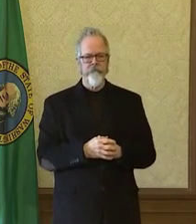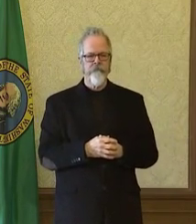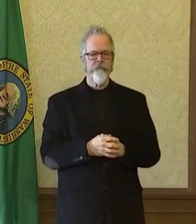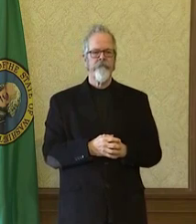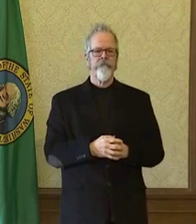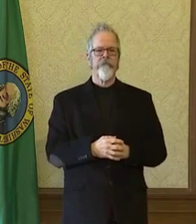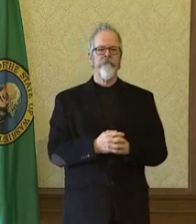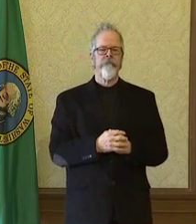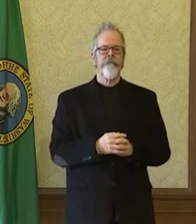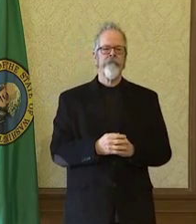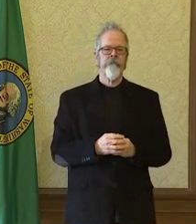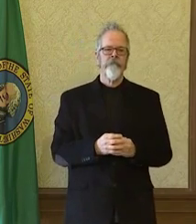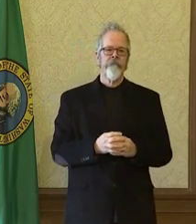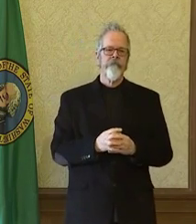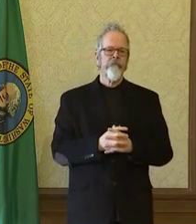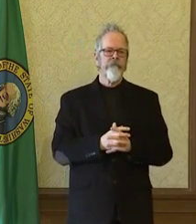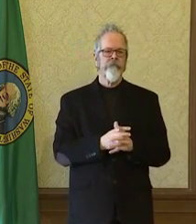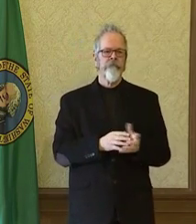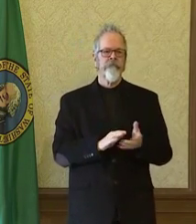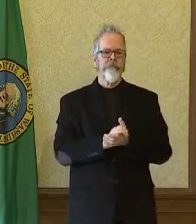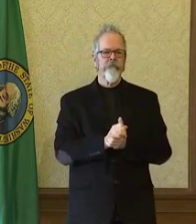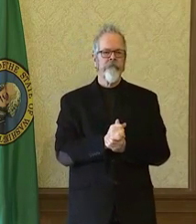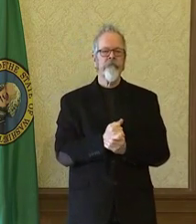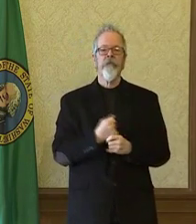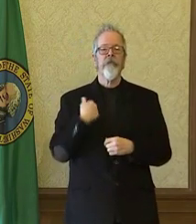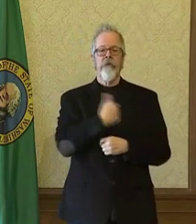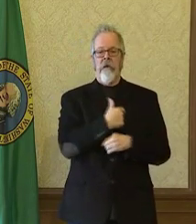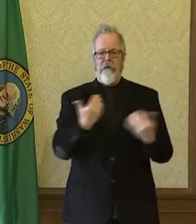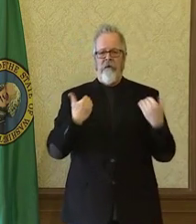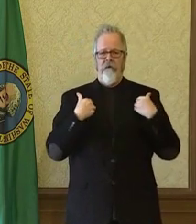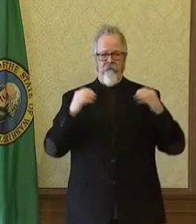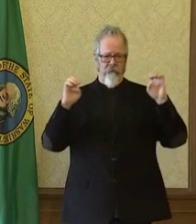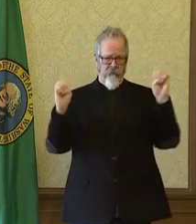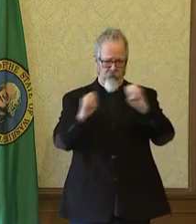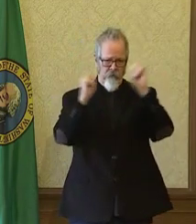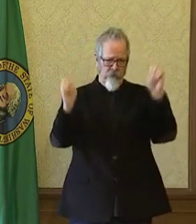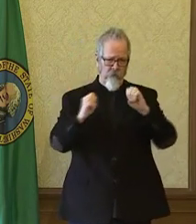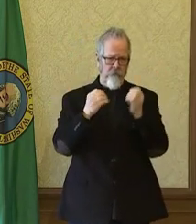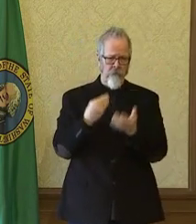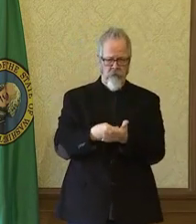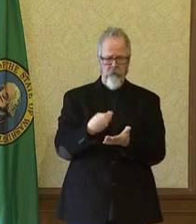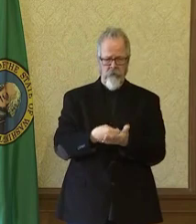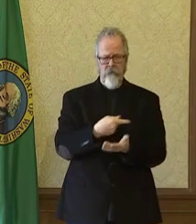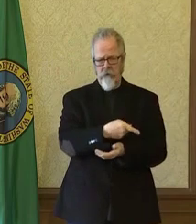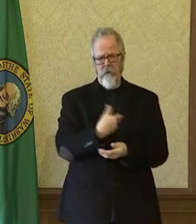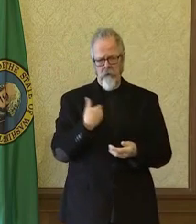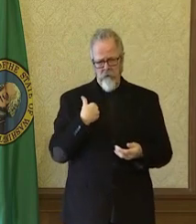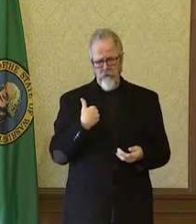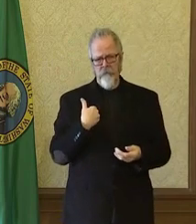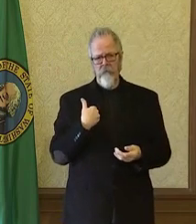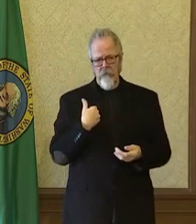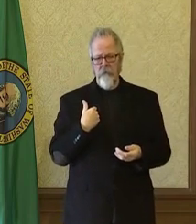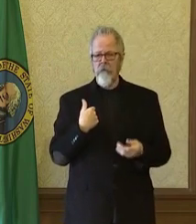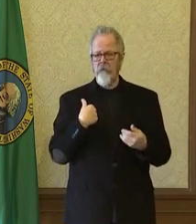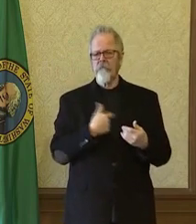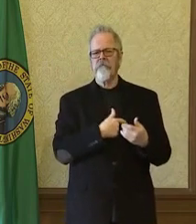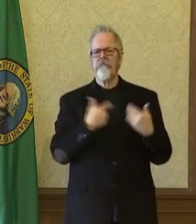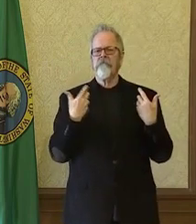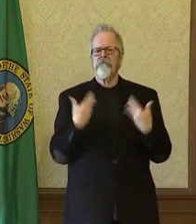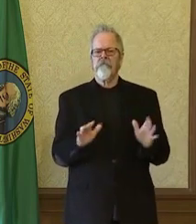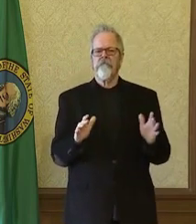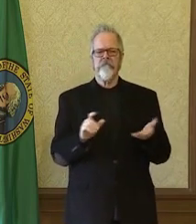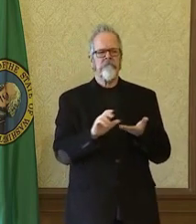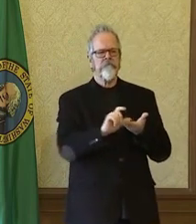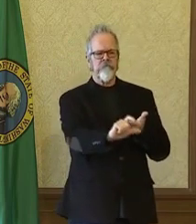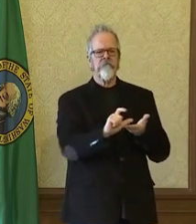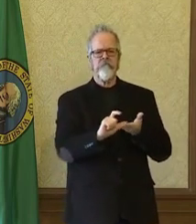emergency fund allocated by the legislature. And of that, we've had $10 million go to our Department of Agriculture